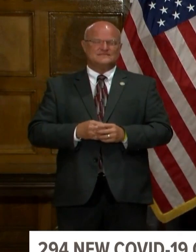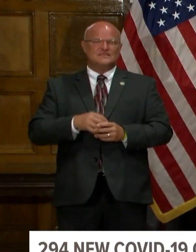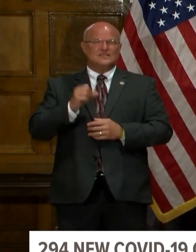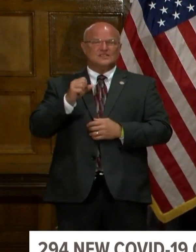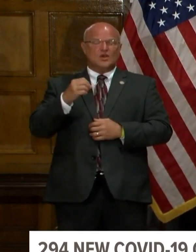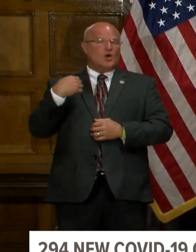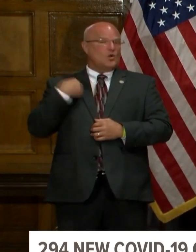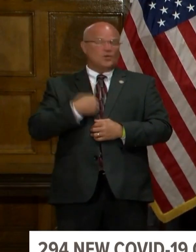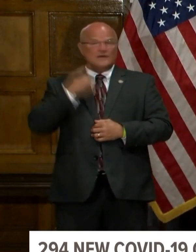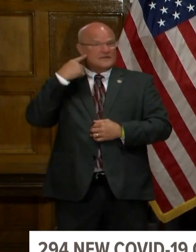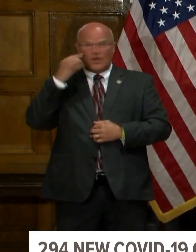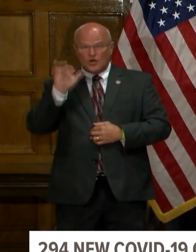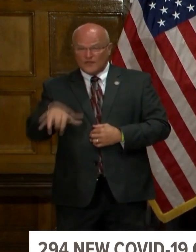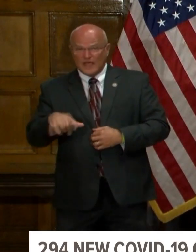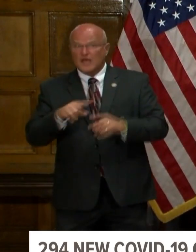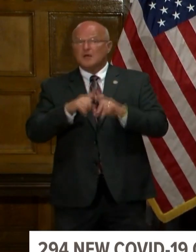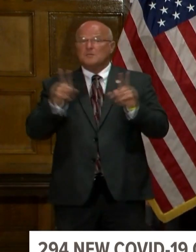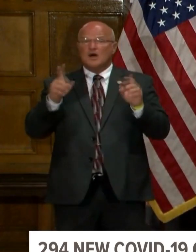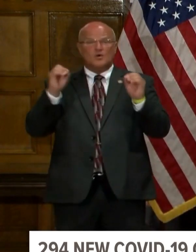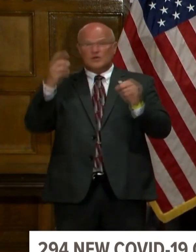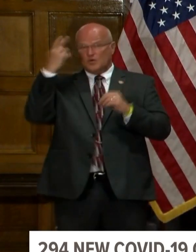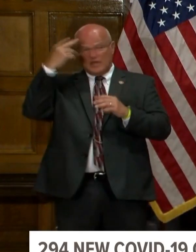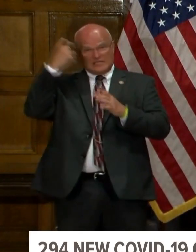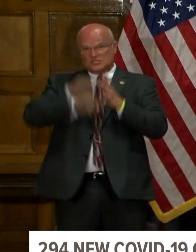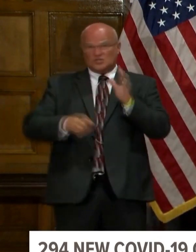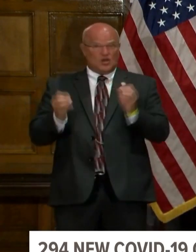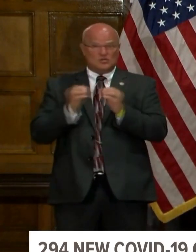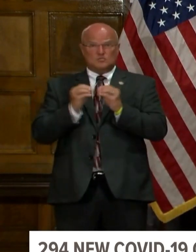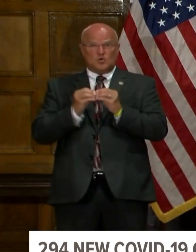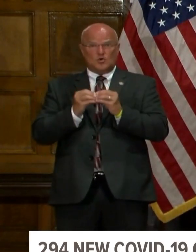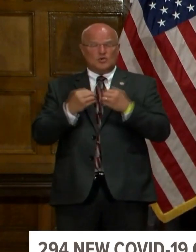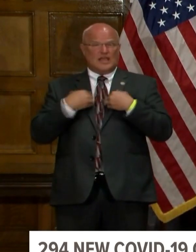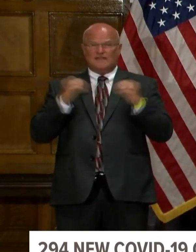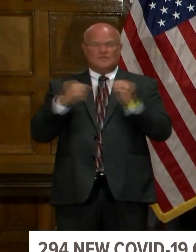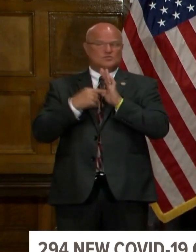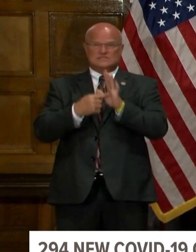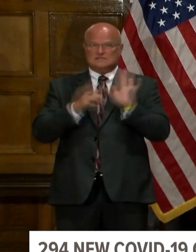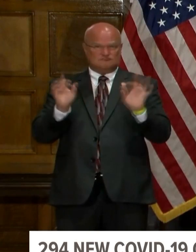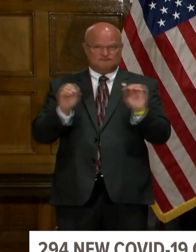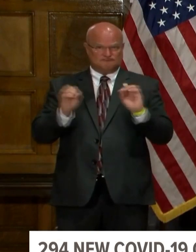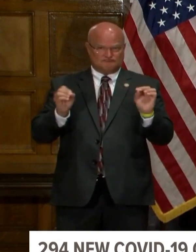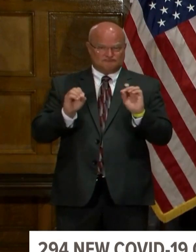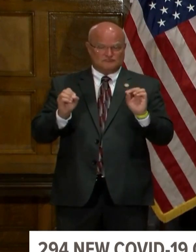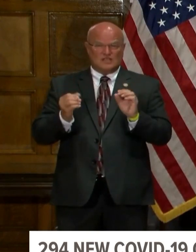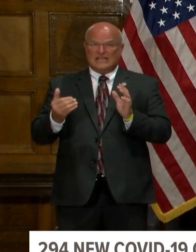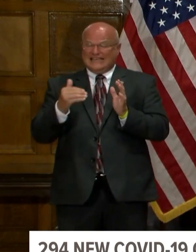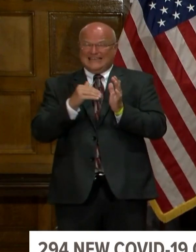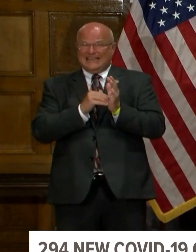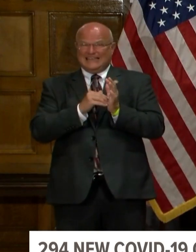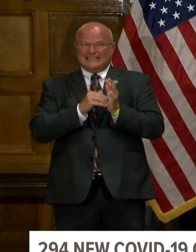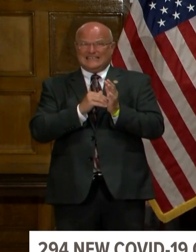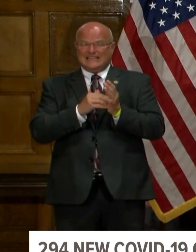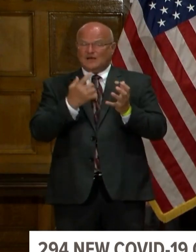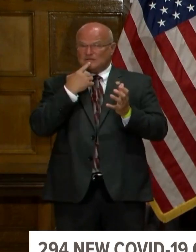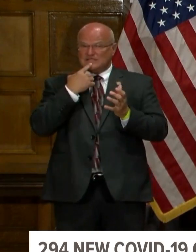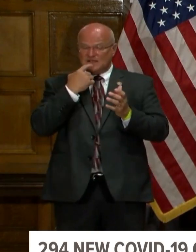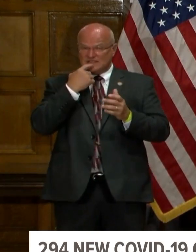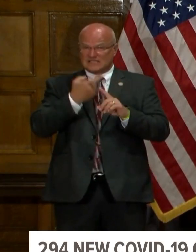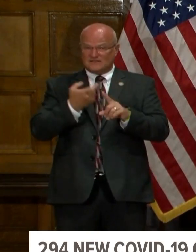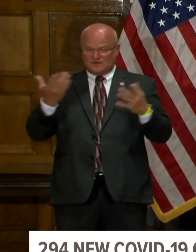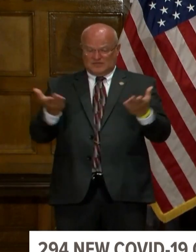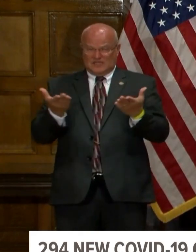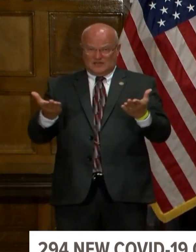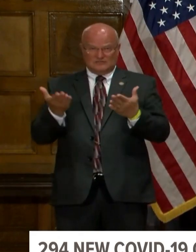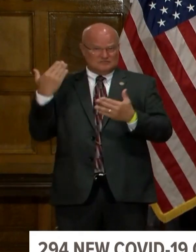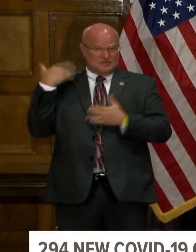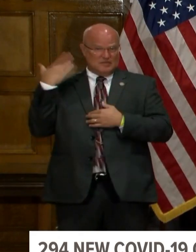So we've not heard of that, but there is no reason to charge more because you have no symptoms. Again, I want to say what I've said from the podium